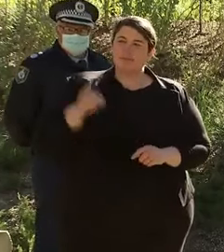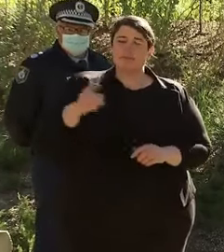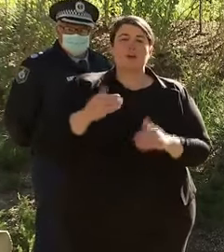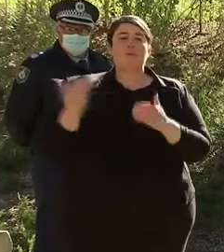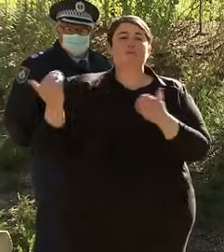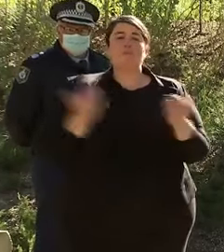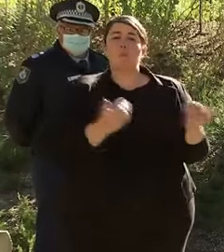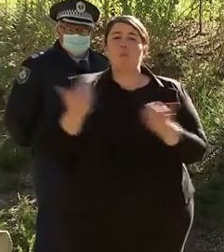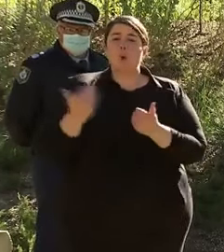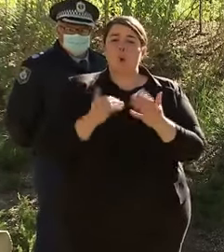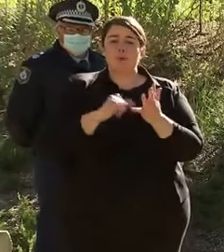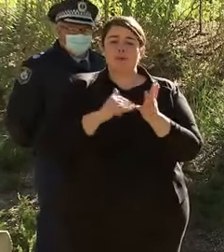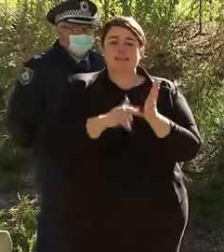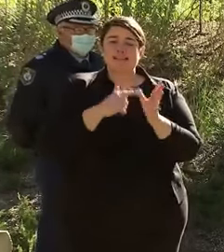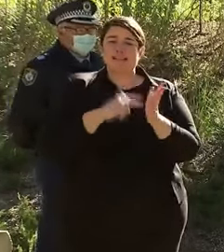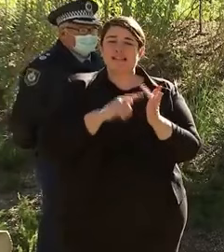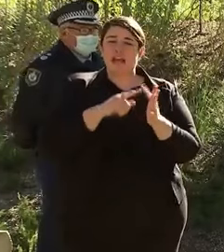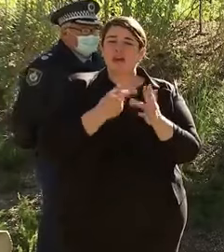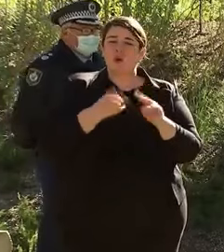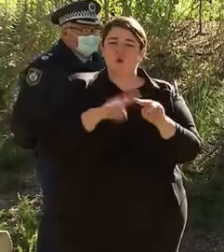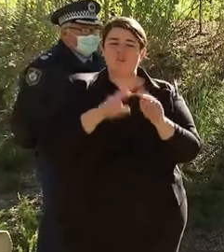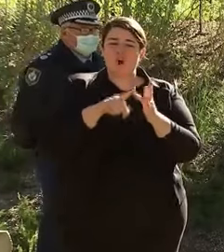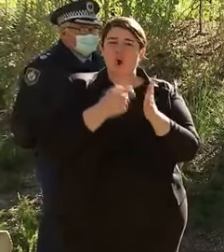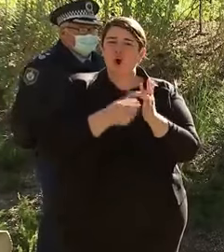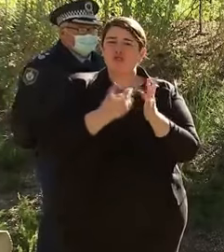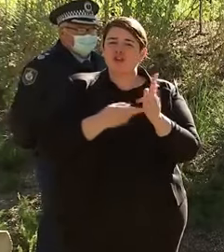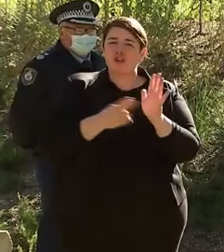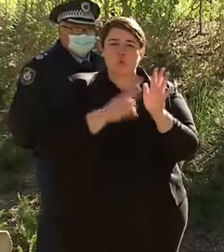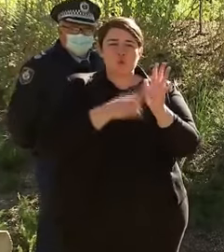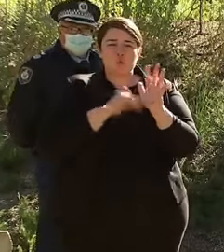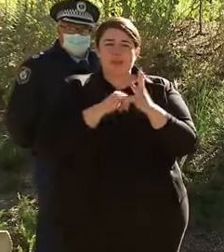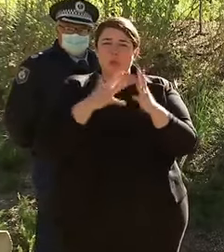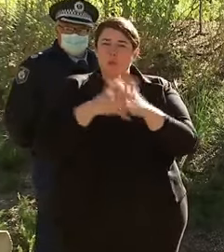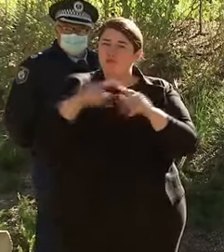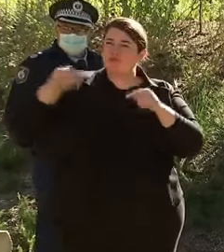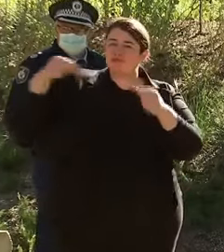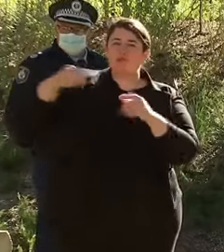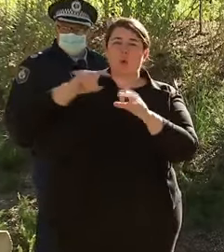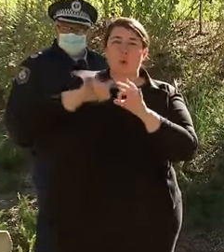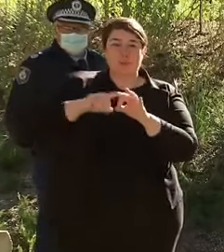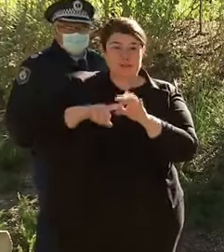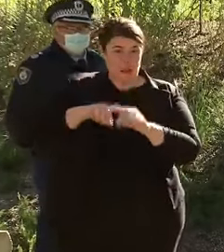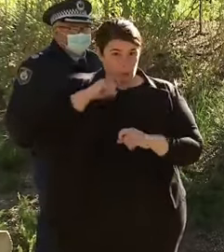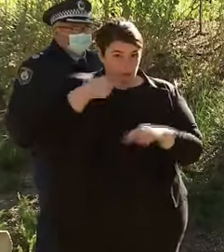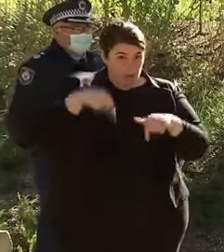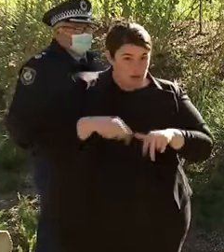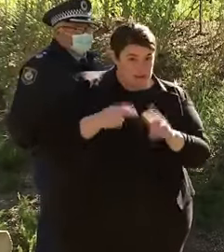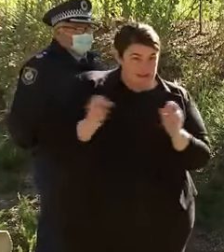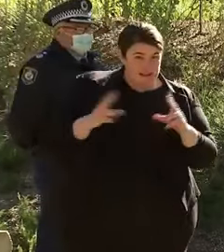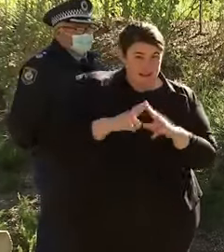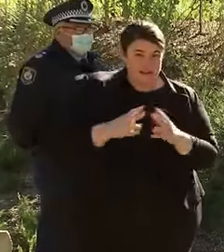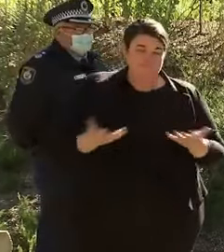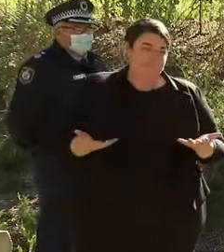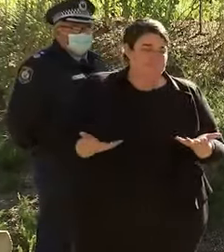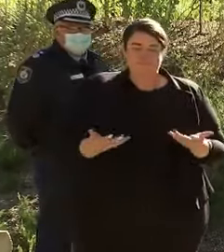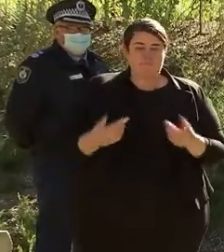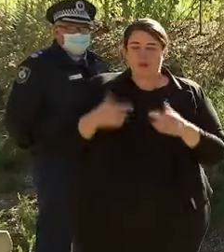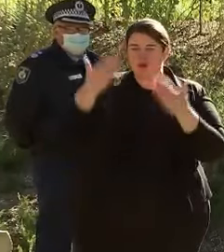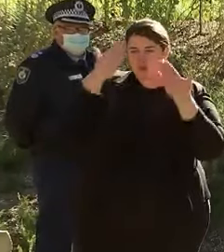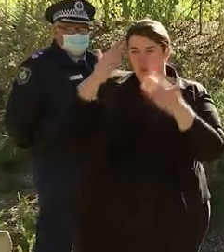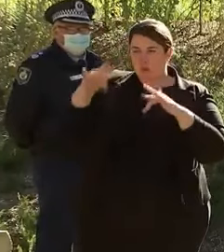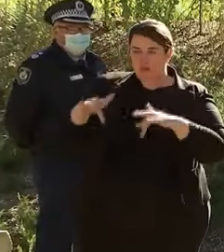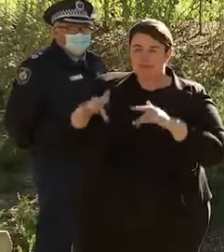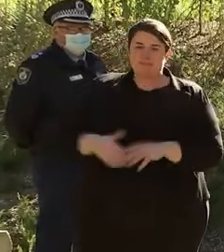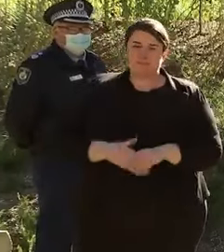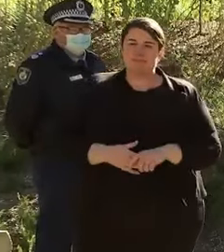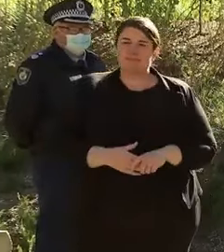state of origin will be moved out of Sydney? Well, look, those conversations are happening and that I would assume would depend on how the situation looks in the next little while. In relation to the health